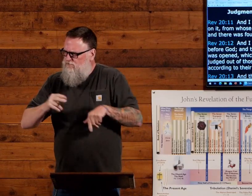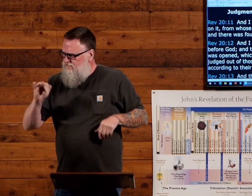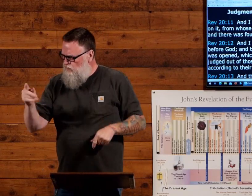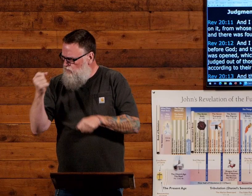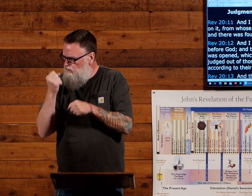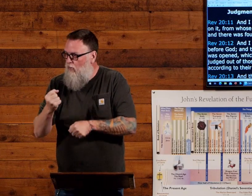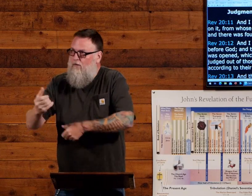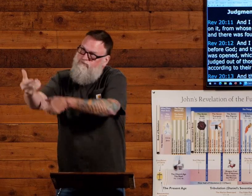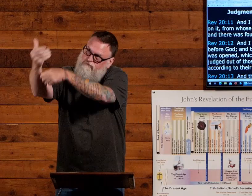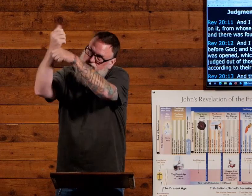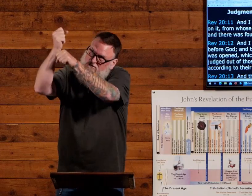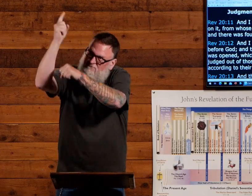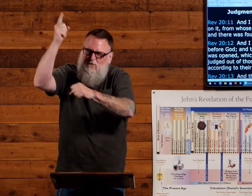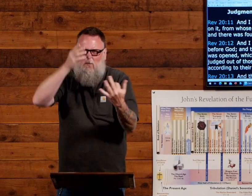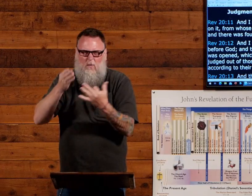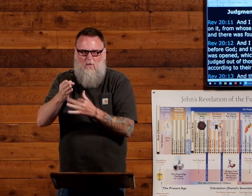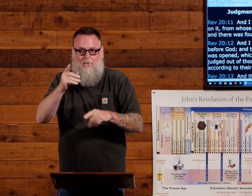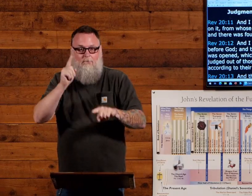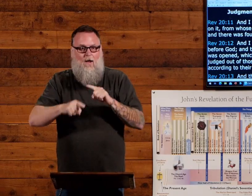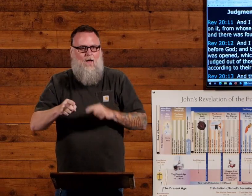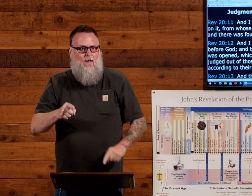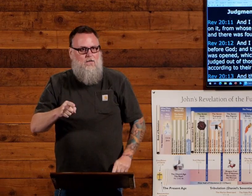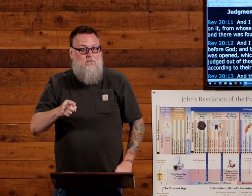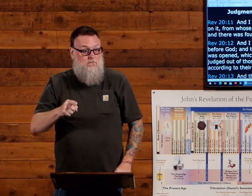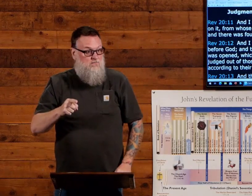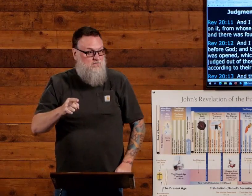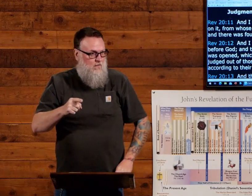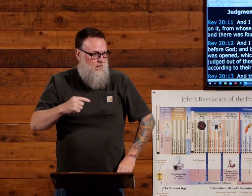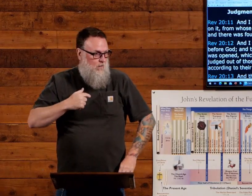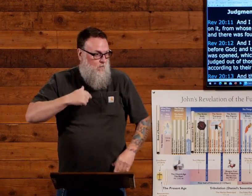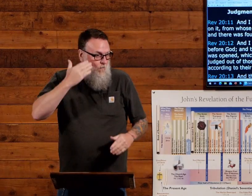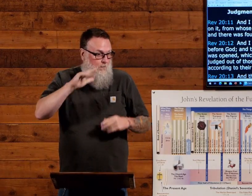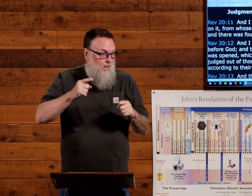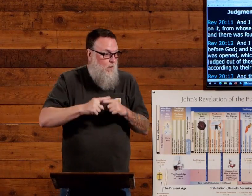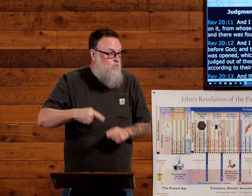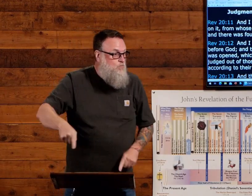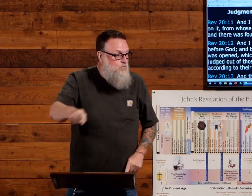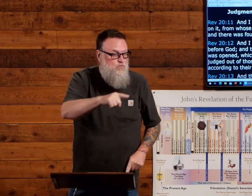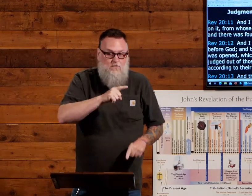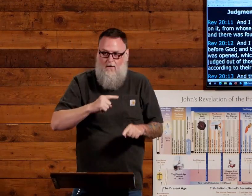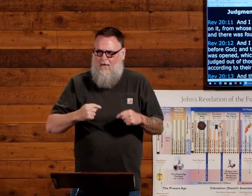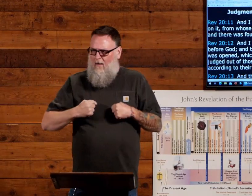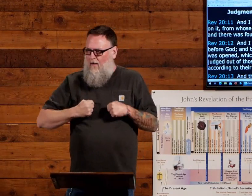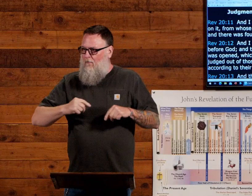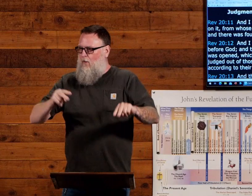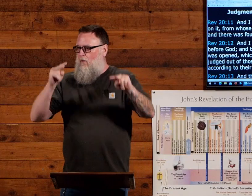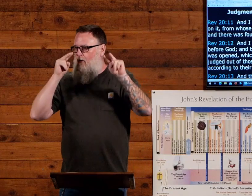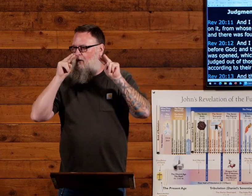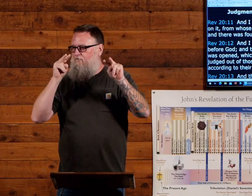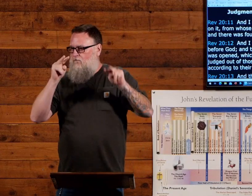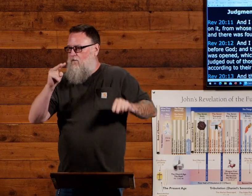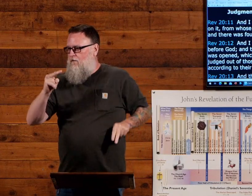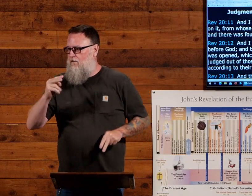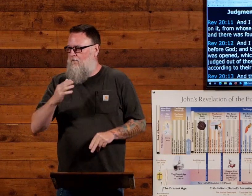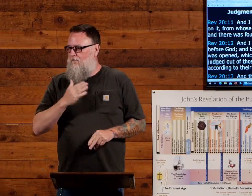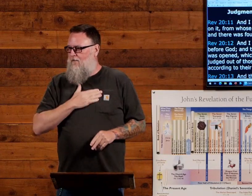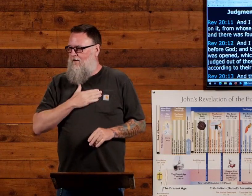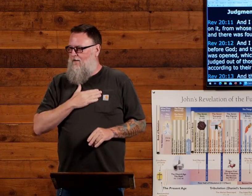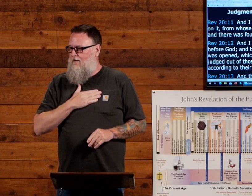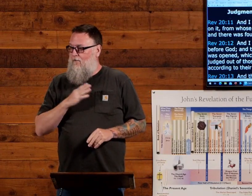challenges. And you continue to hold to Him. I don't know about you, but I'm